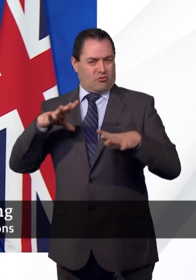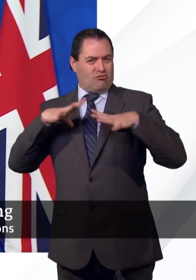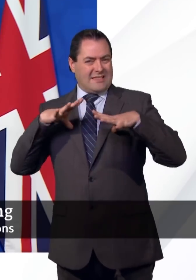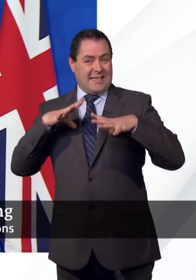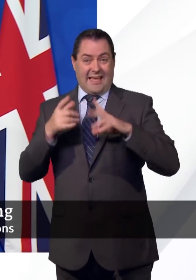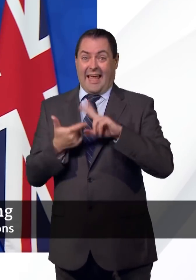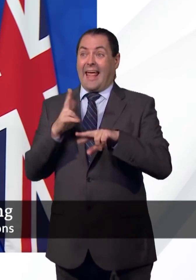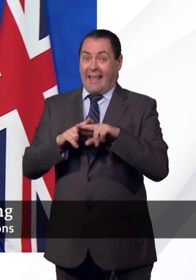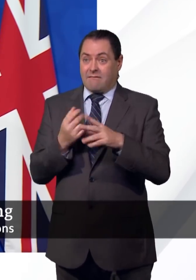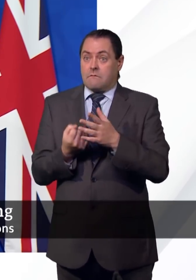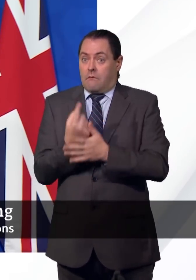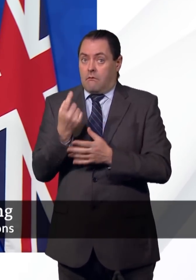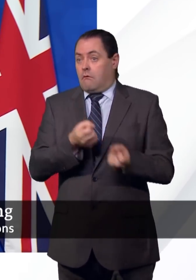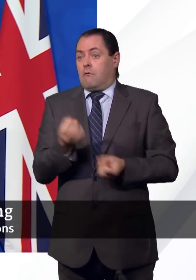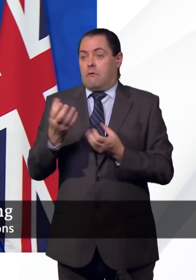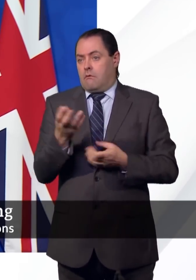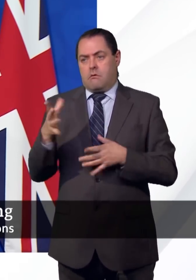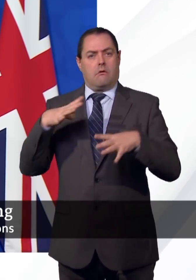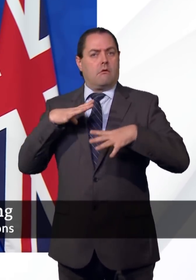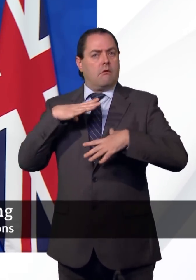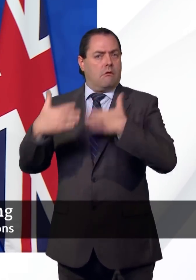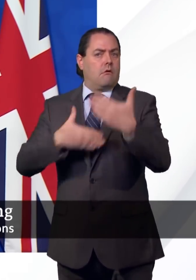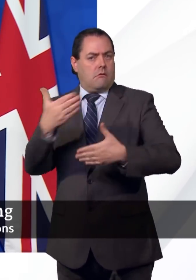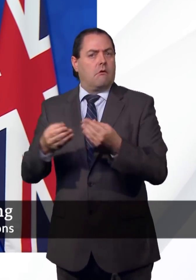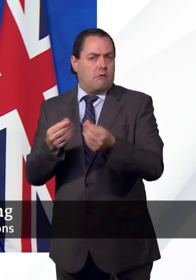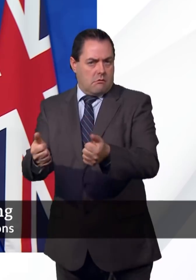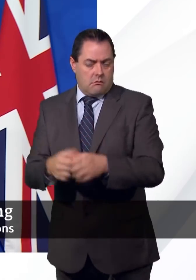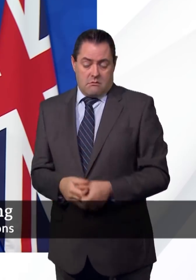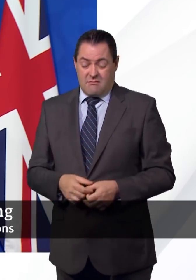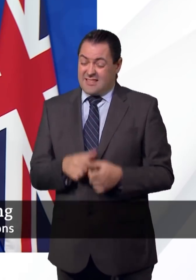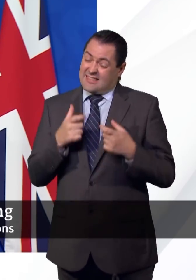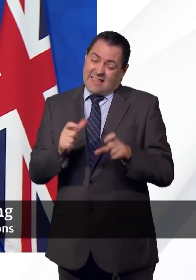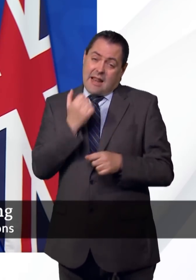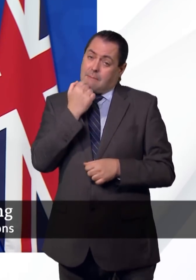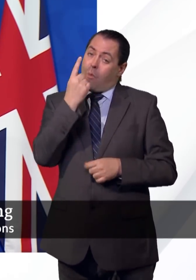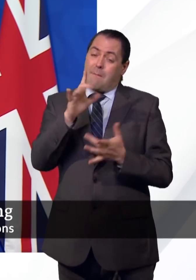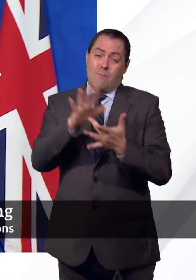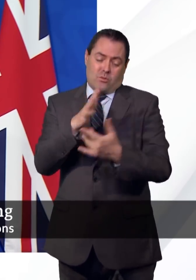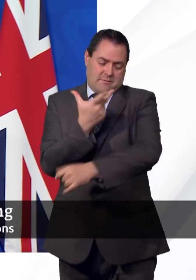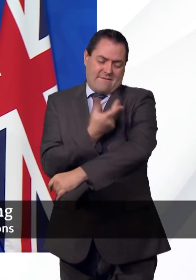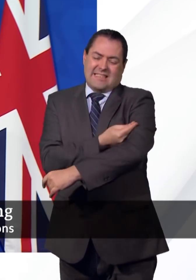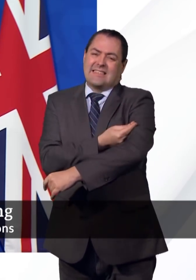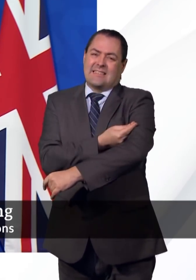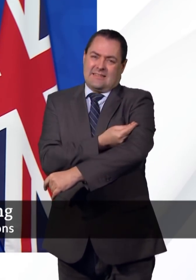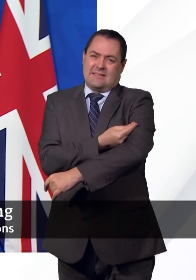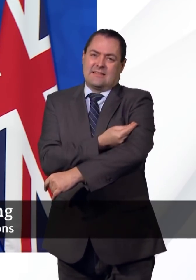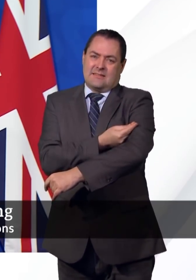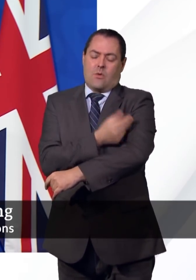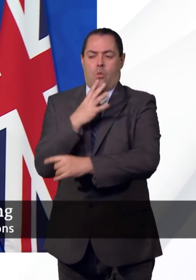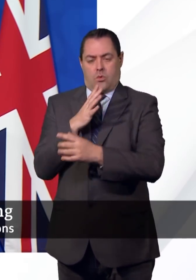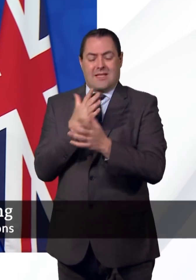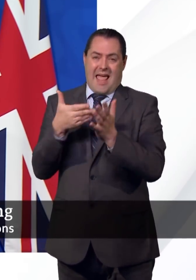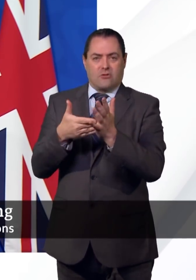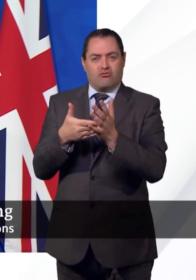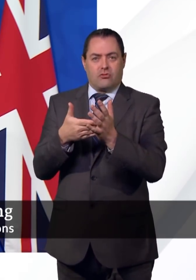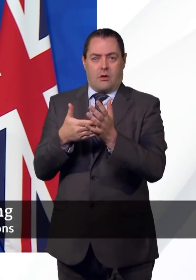ahead. But the single biggest thing that every one of us can do is to get our jabs, and crucially to get that booster as soon